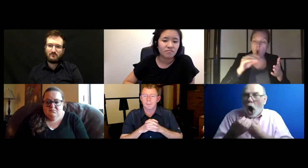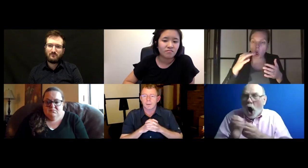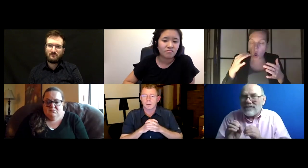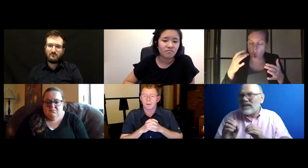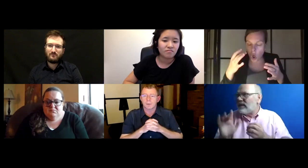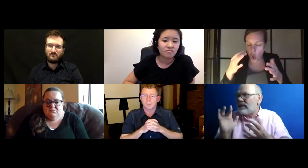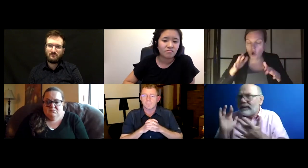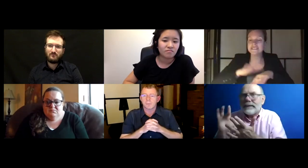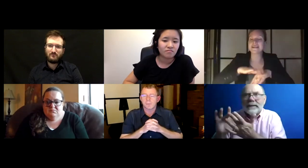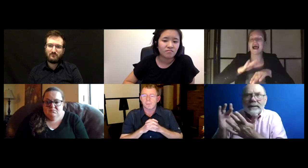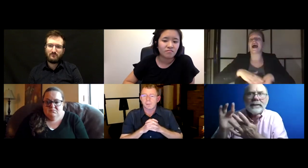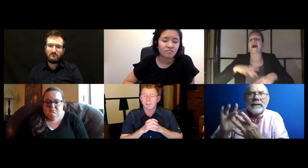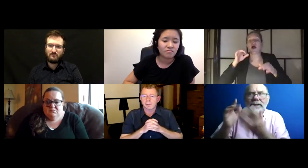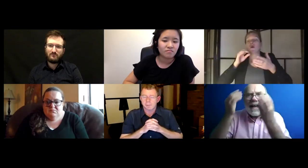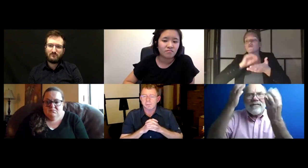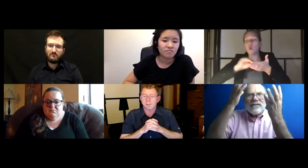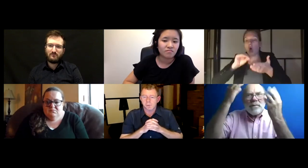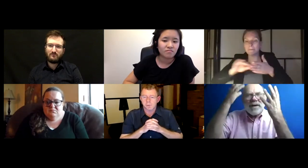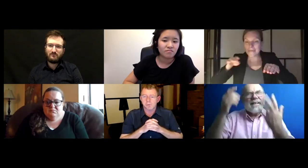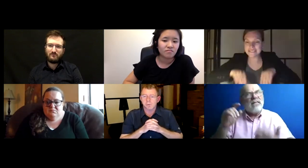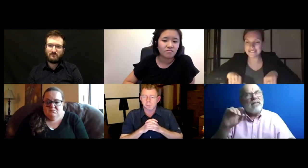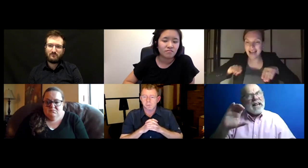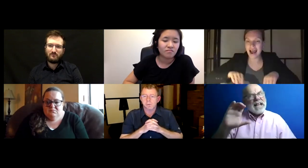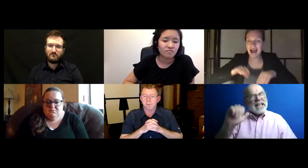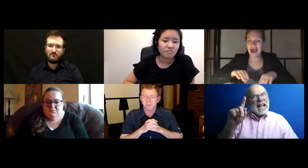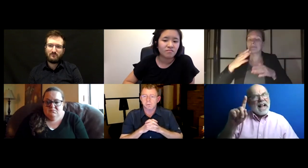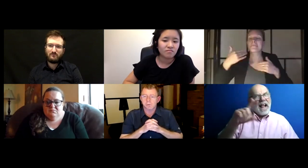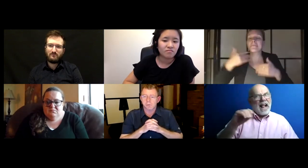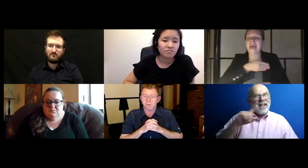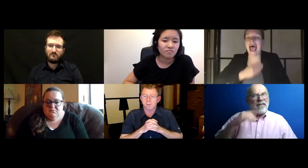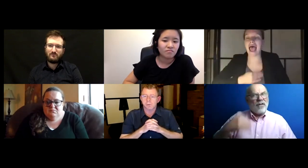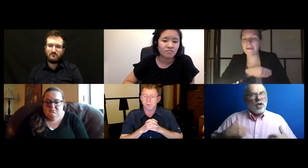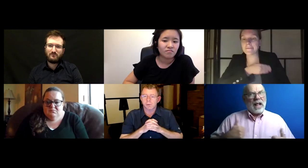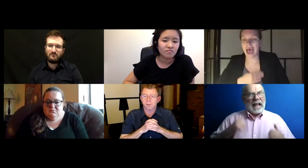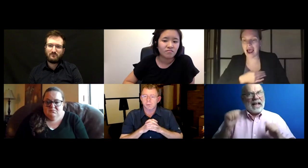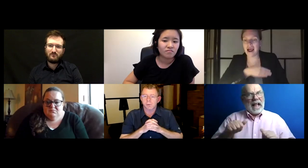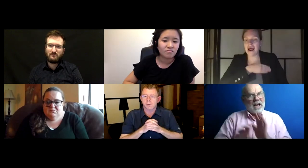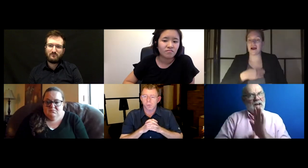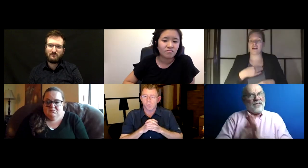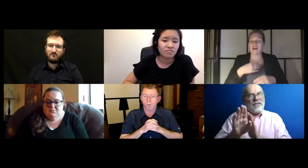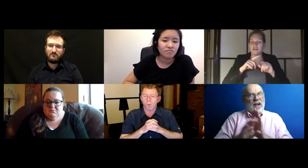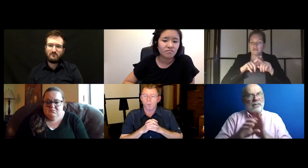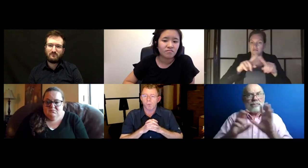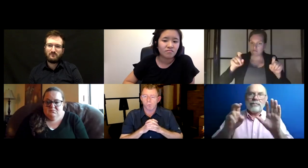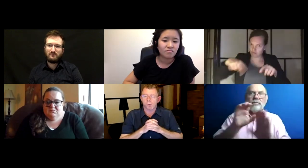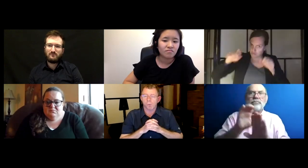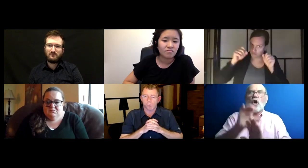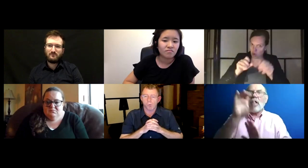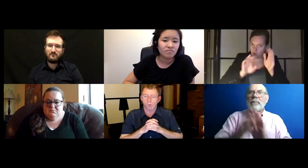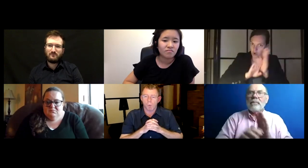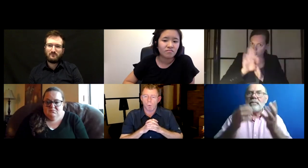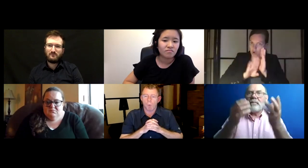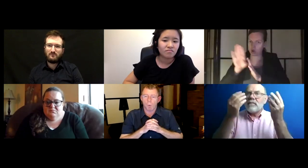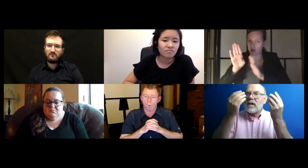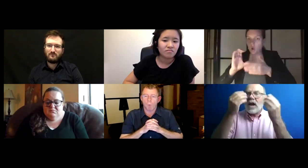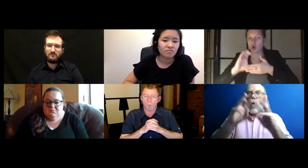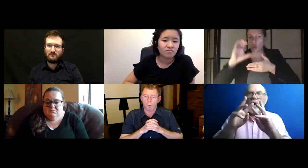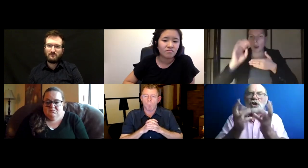office, mayoral offices. Learn about all of this. CAD and Deaf Youth Canada can create a